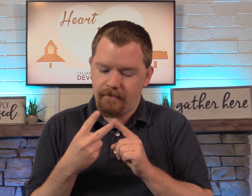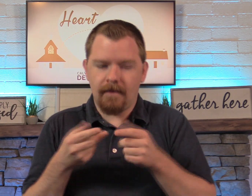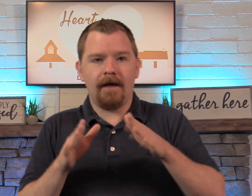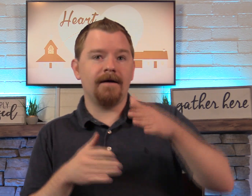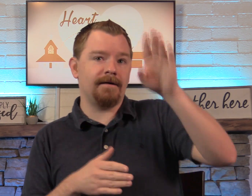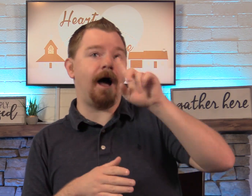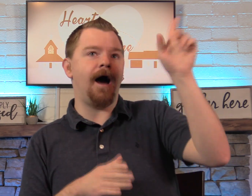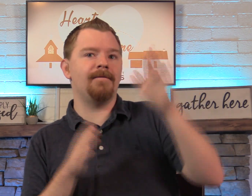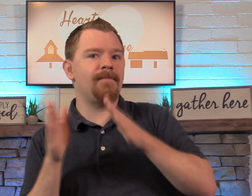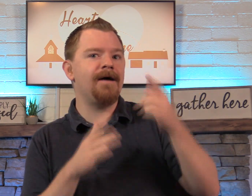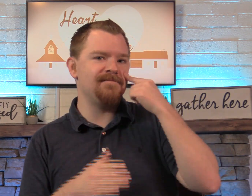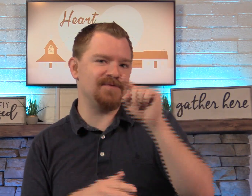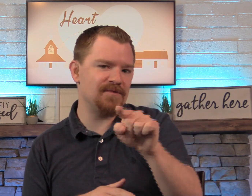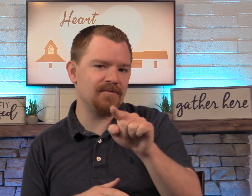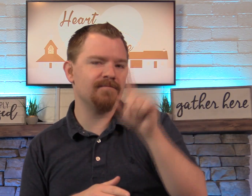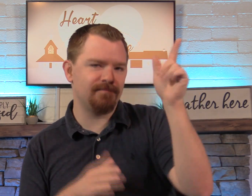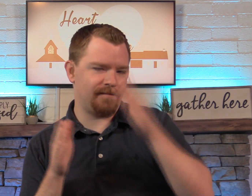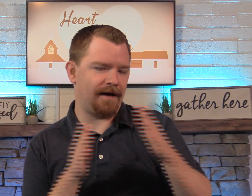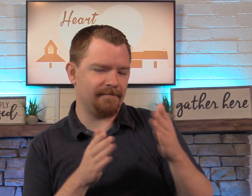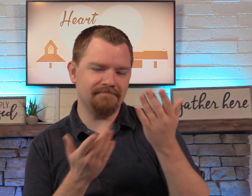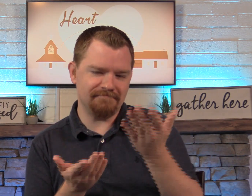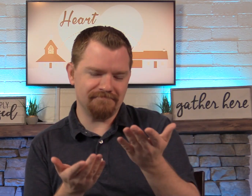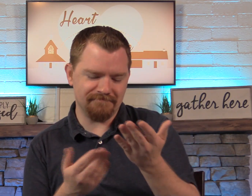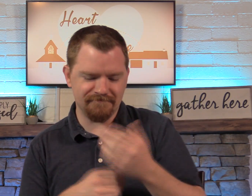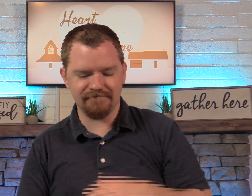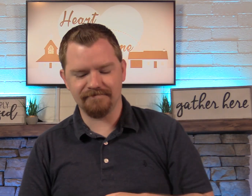or better, let God plan for you, for us.